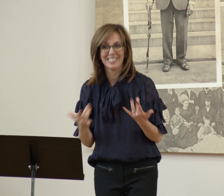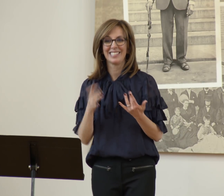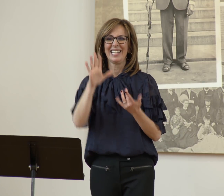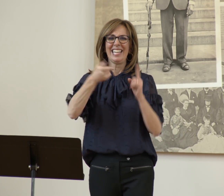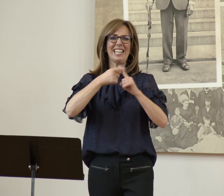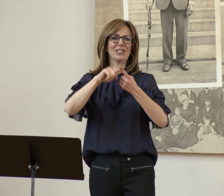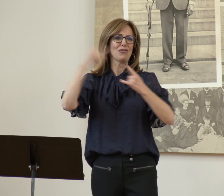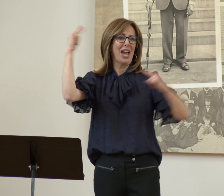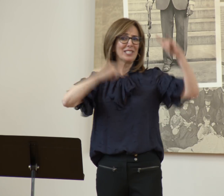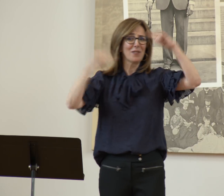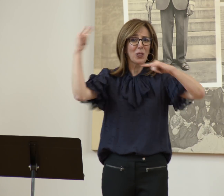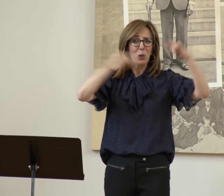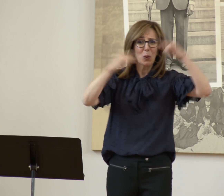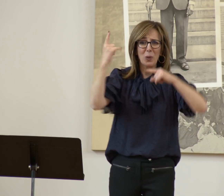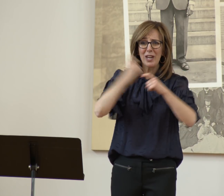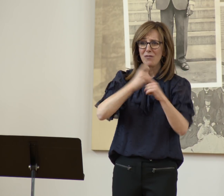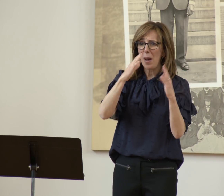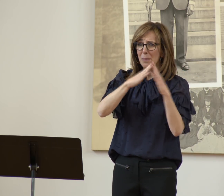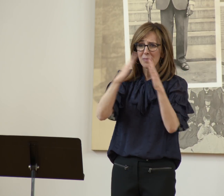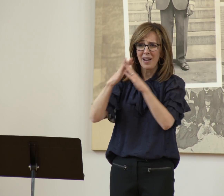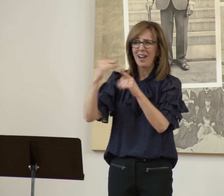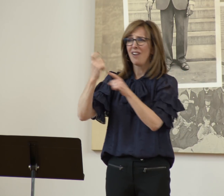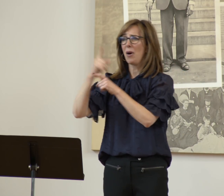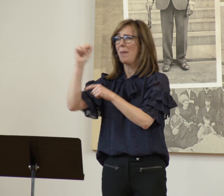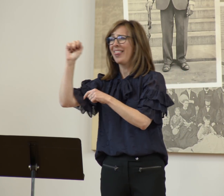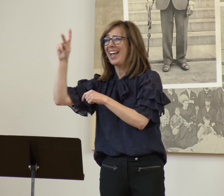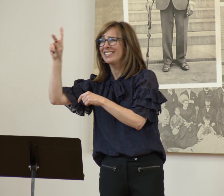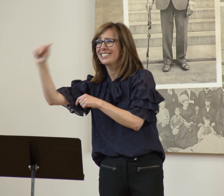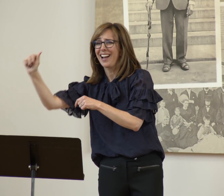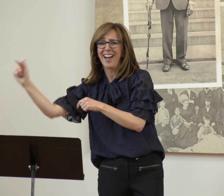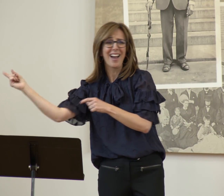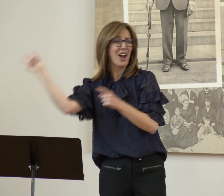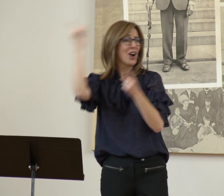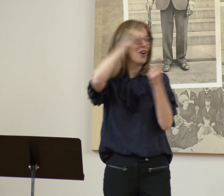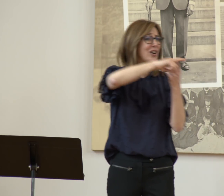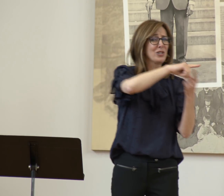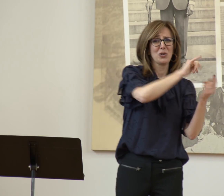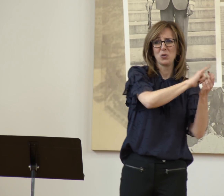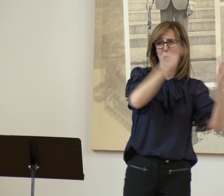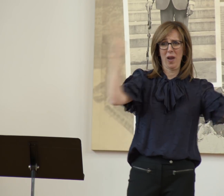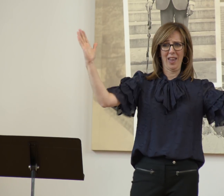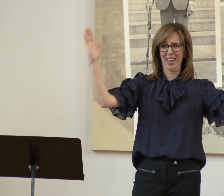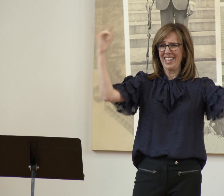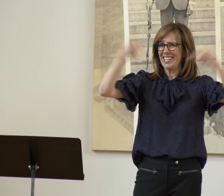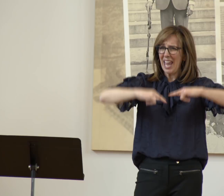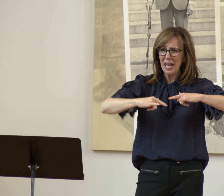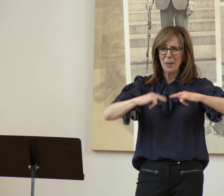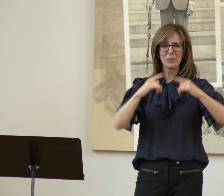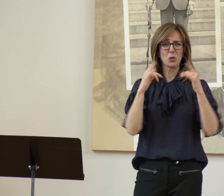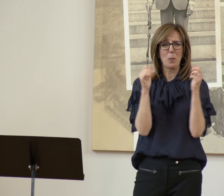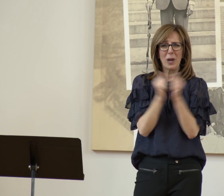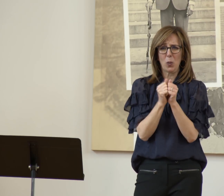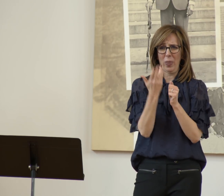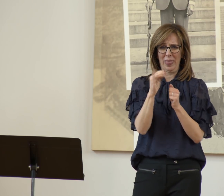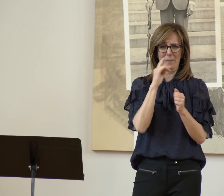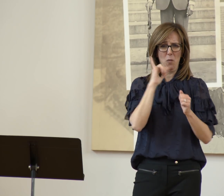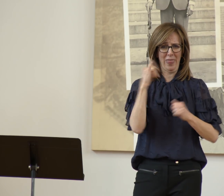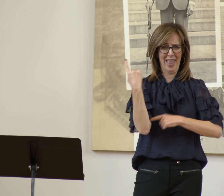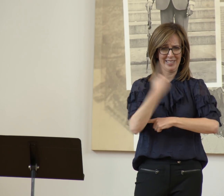We were fortunate when he would come for events. People flew from out of town, from LA to New York City,